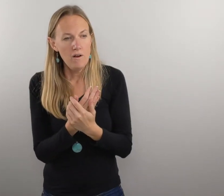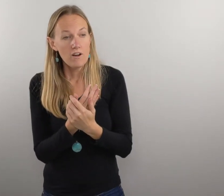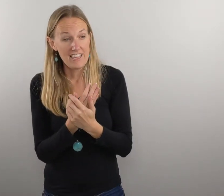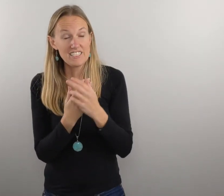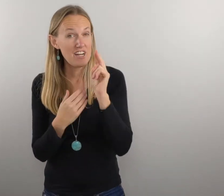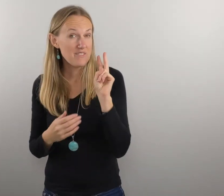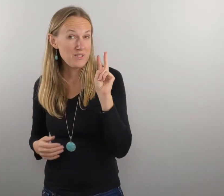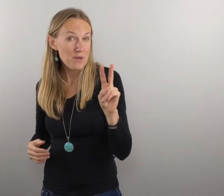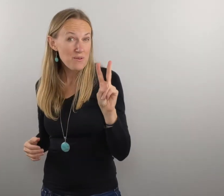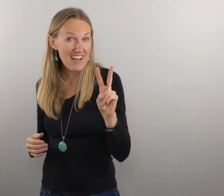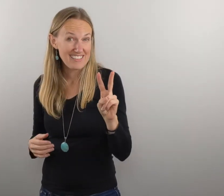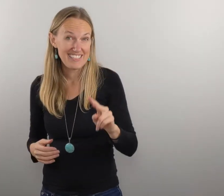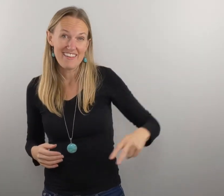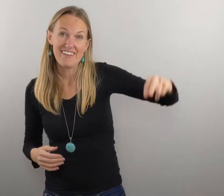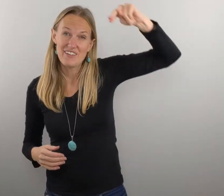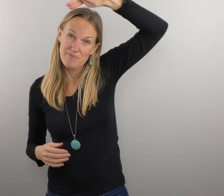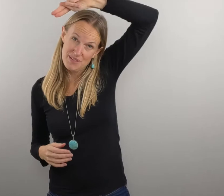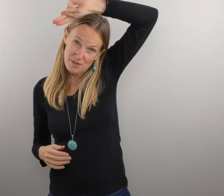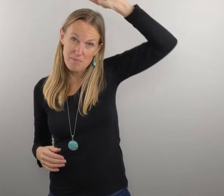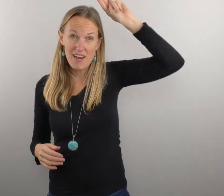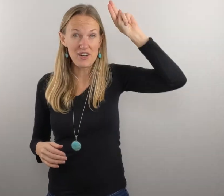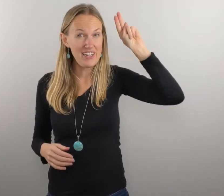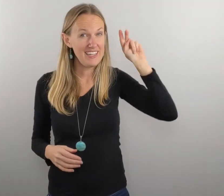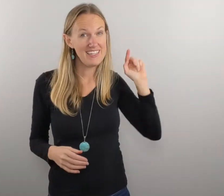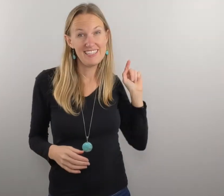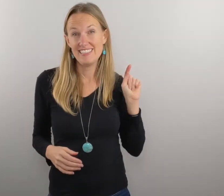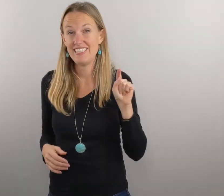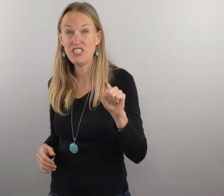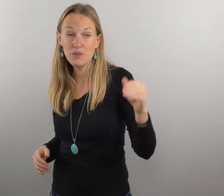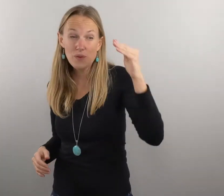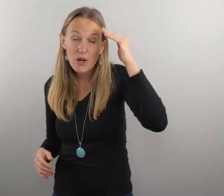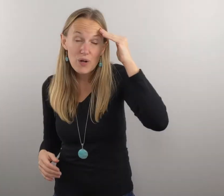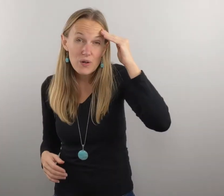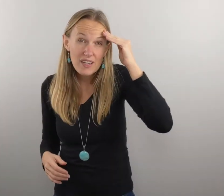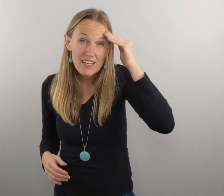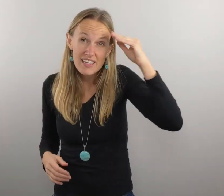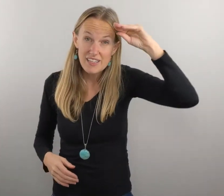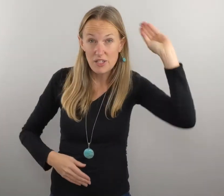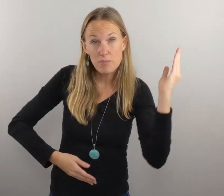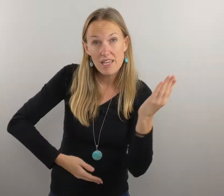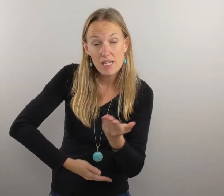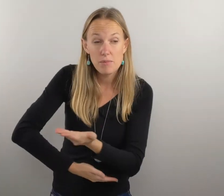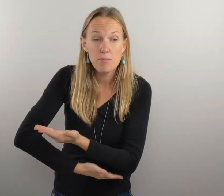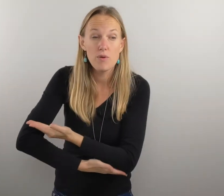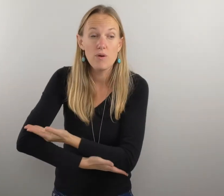Okay, let's try those two lines together. So Mary, did you know that your baby